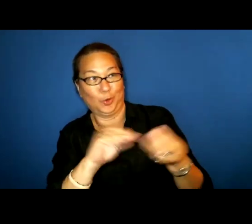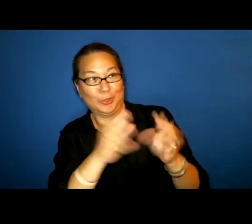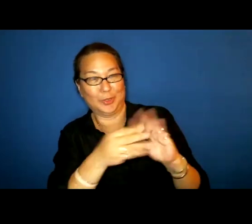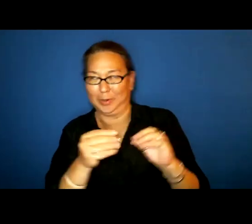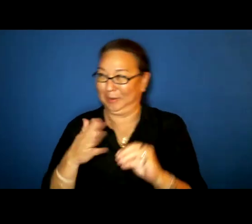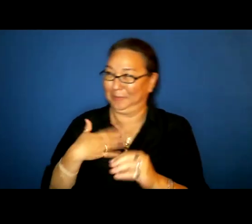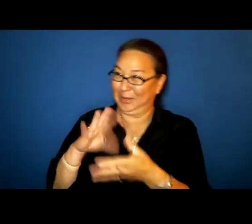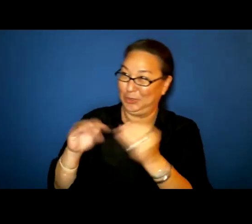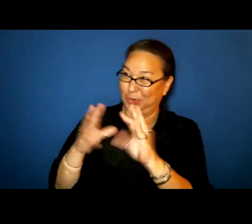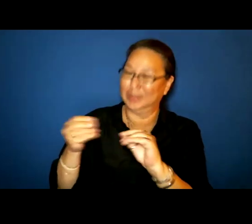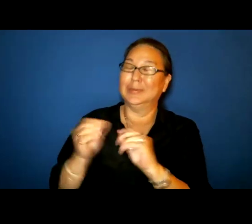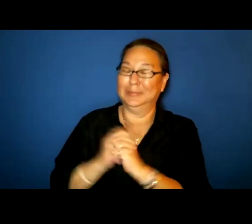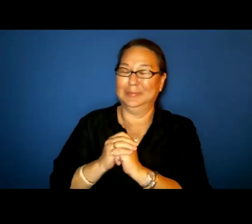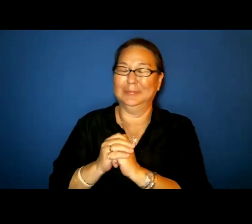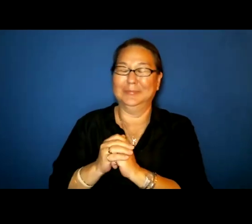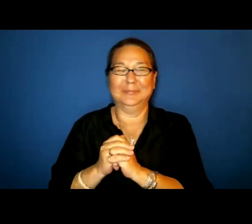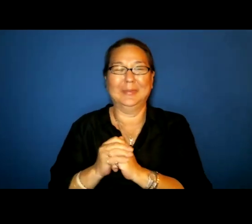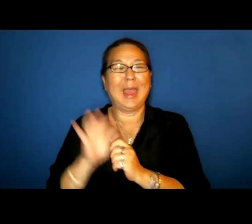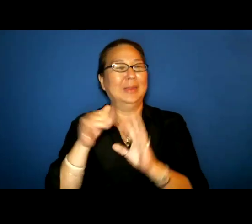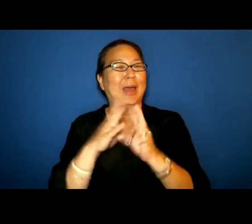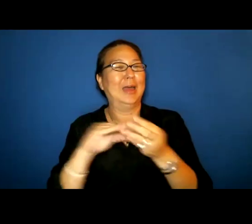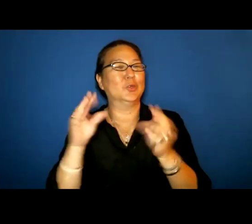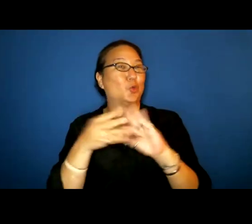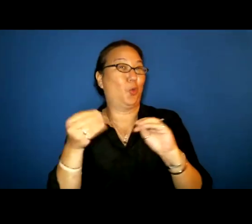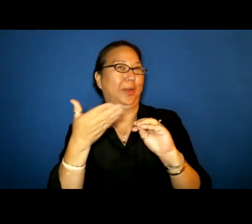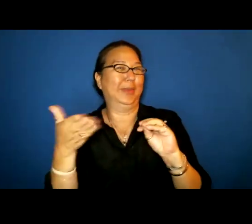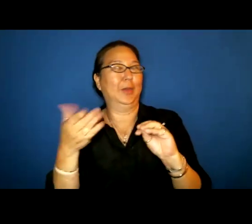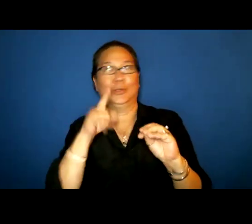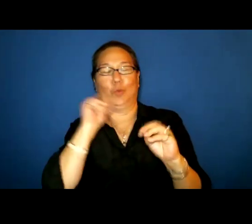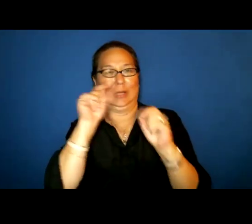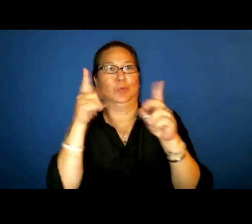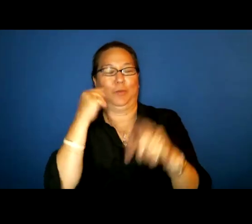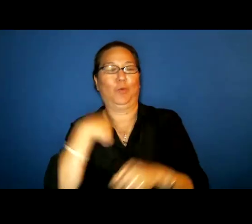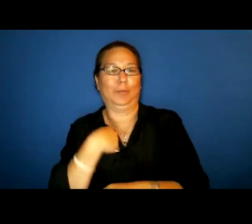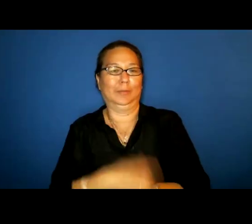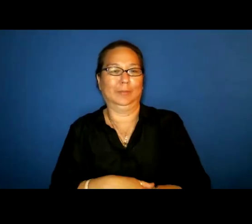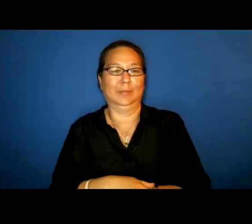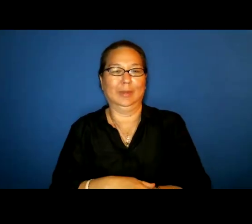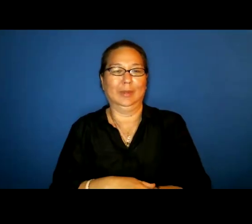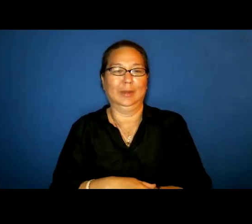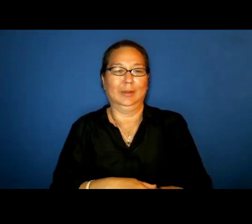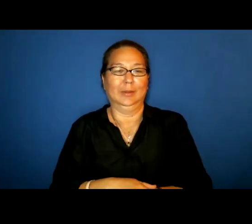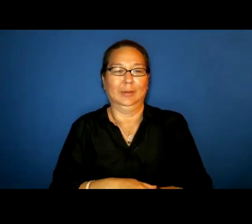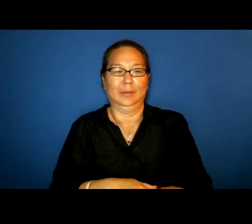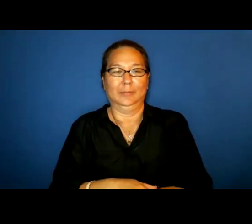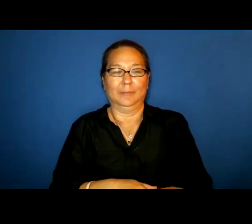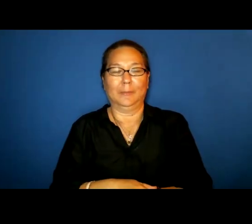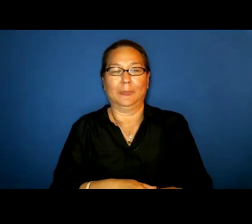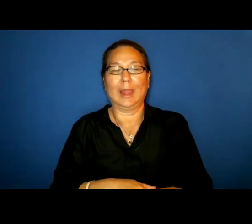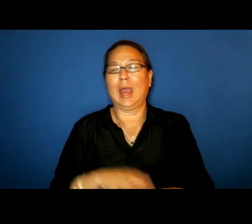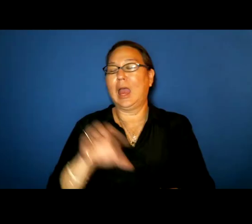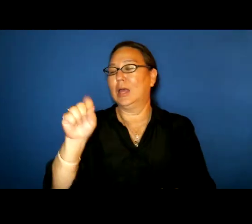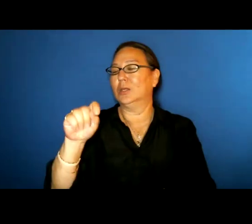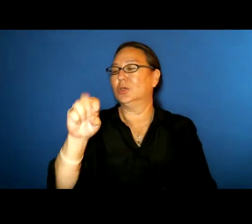The story stop was a big surprise to me as well. The story stops are snippets